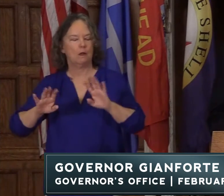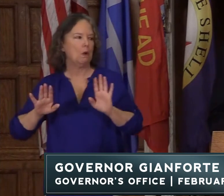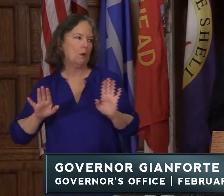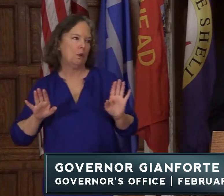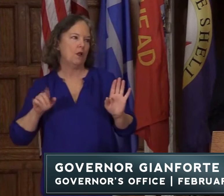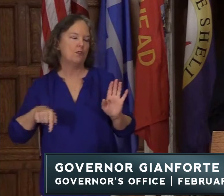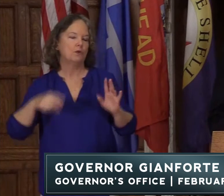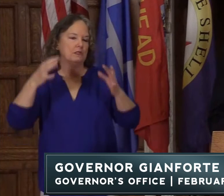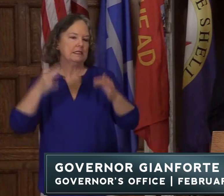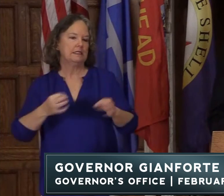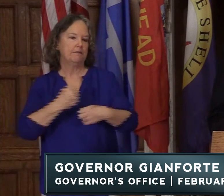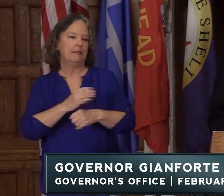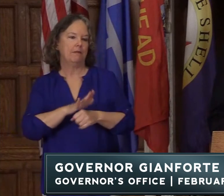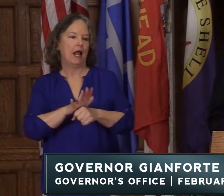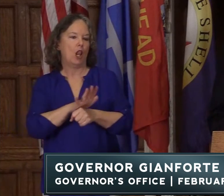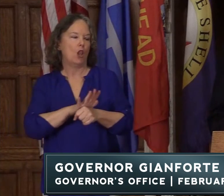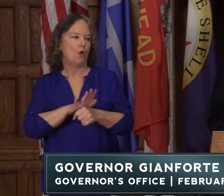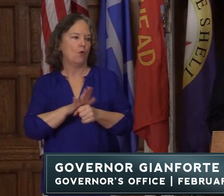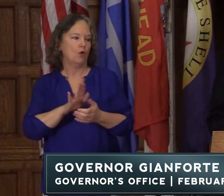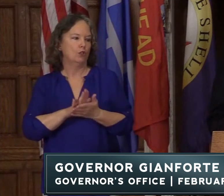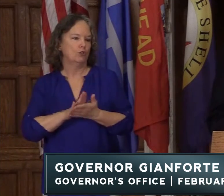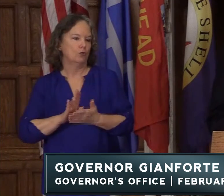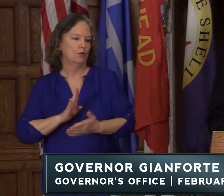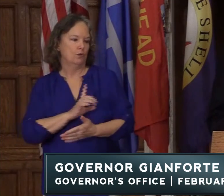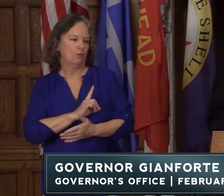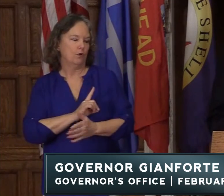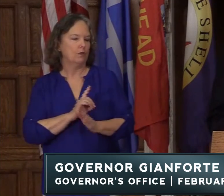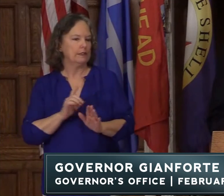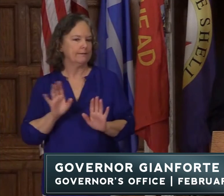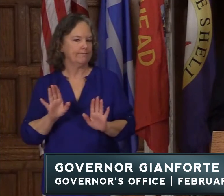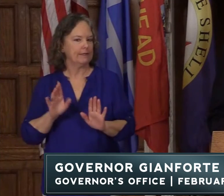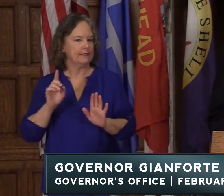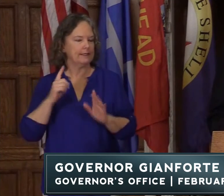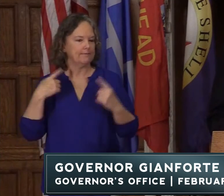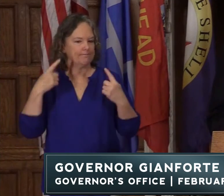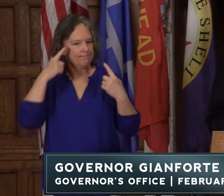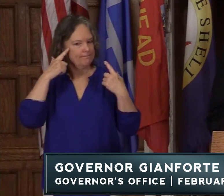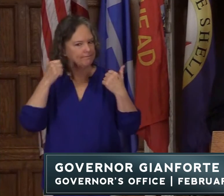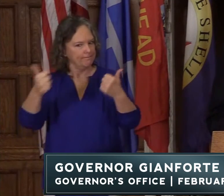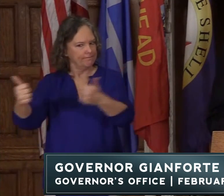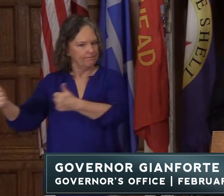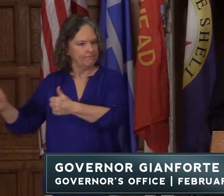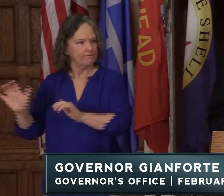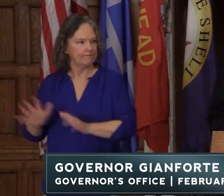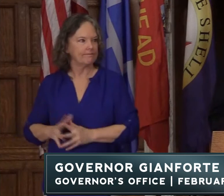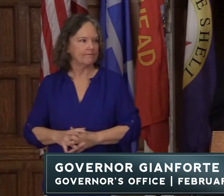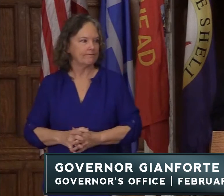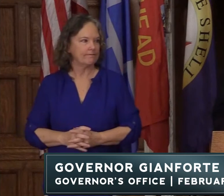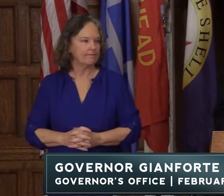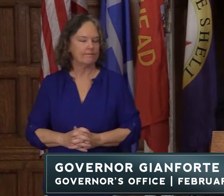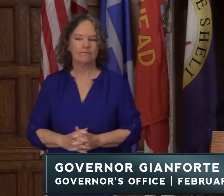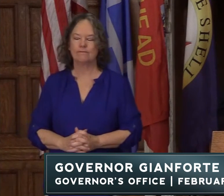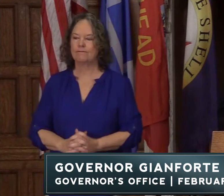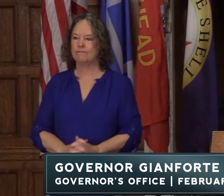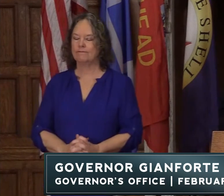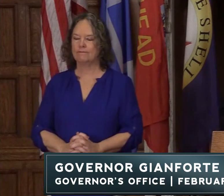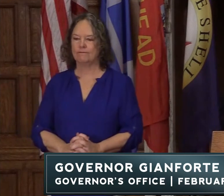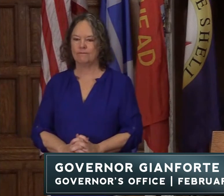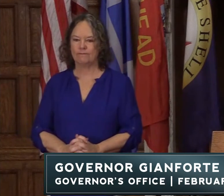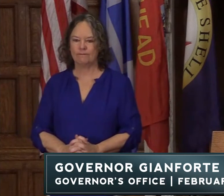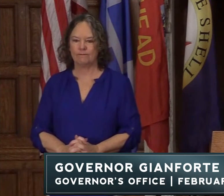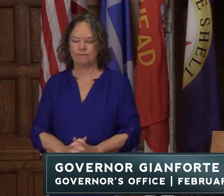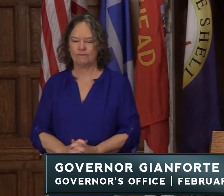local school boards, and appreciate the autonomy that they have. Is there another online question?